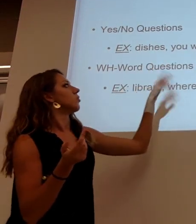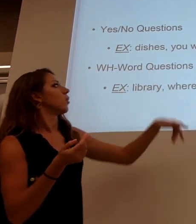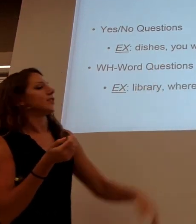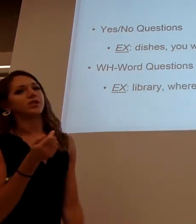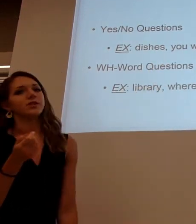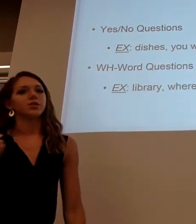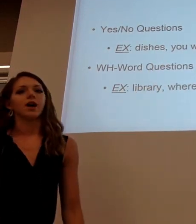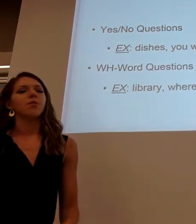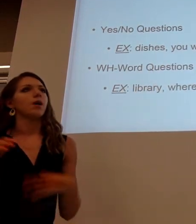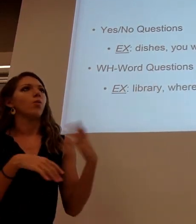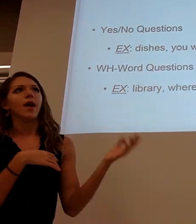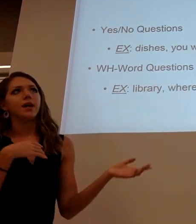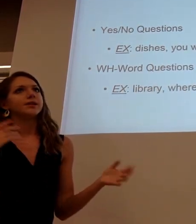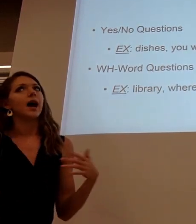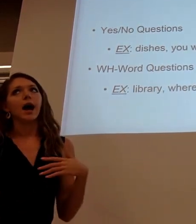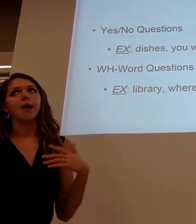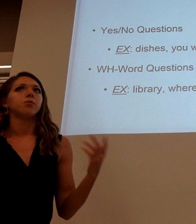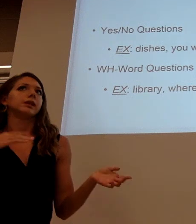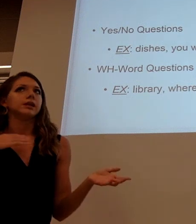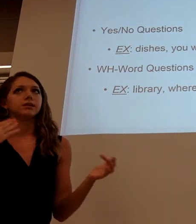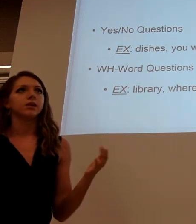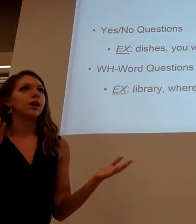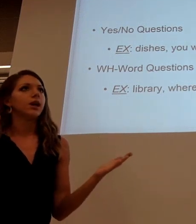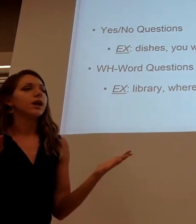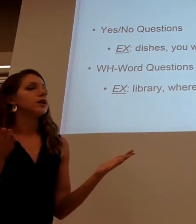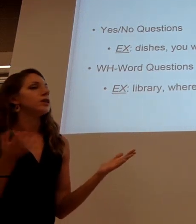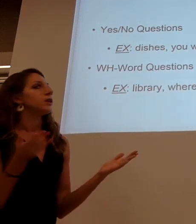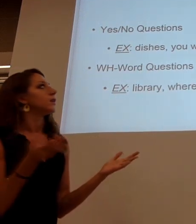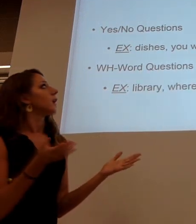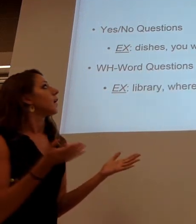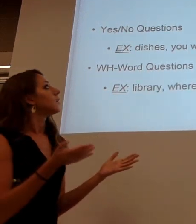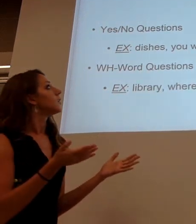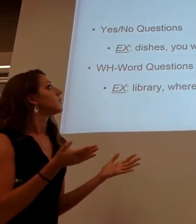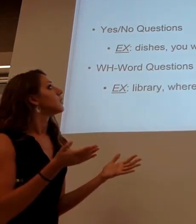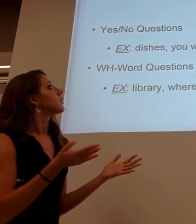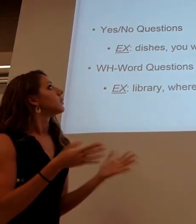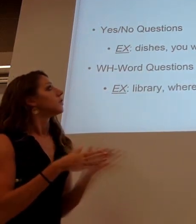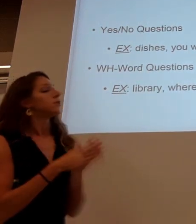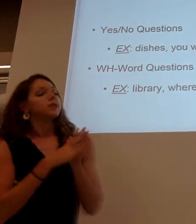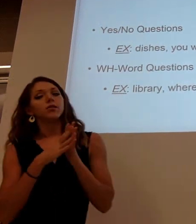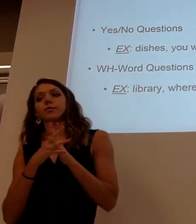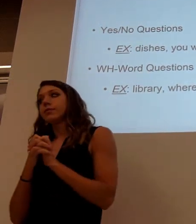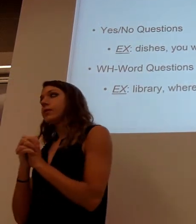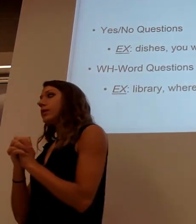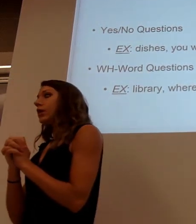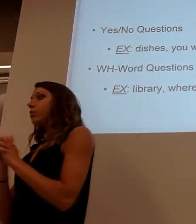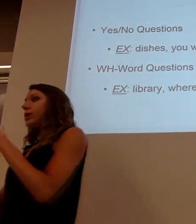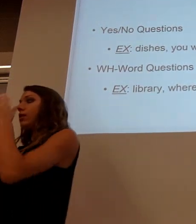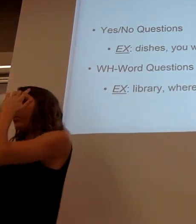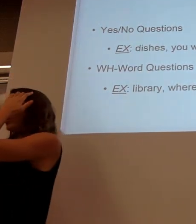normal questions. They're not about when, a time, a place, or anything like that. So that'll be a